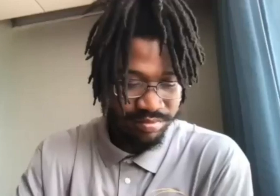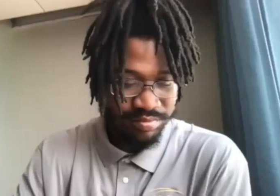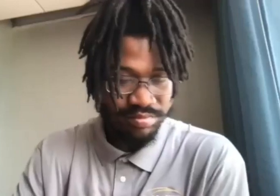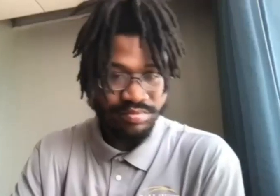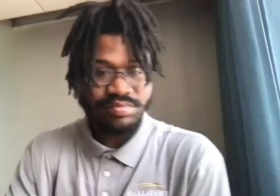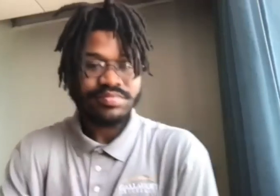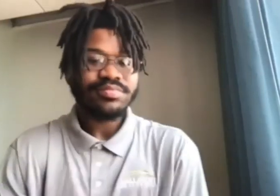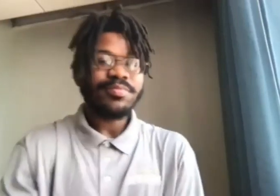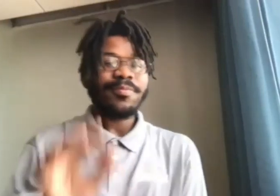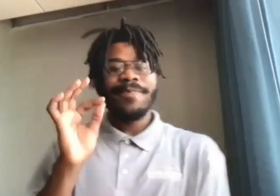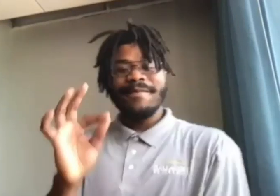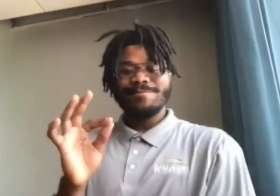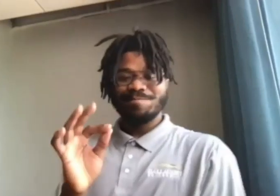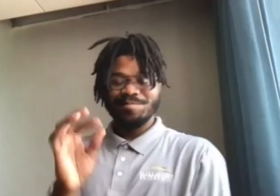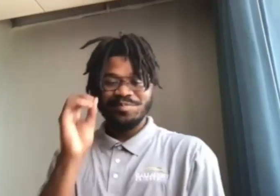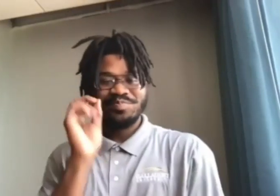deaf students?